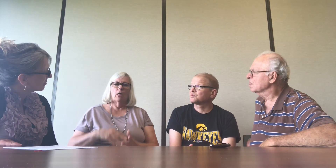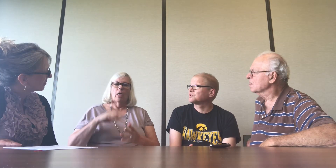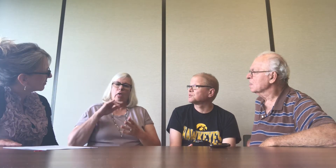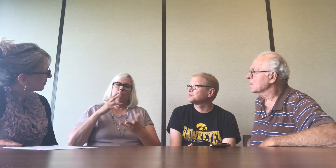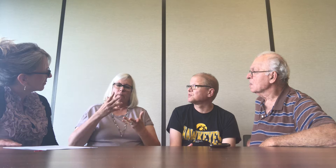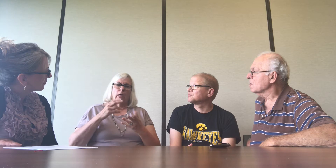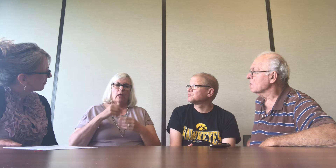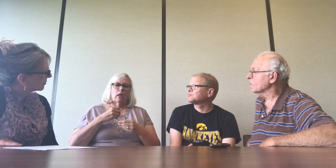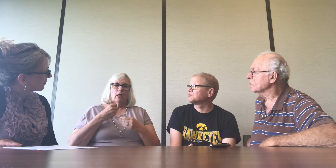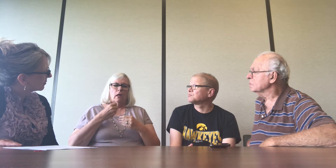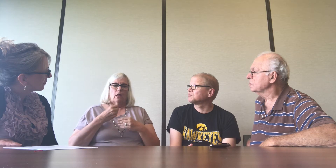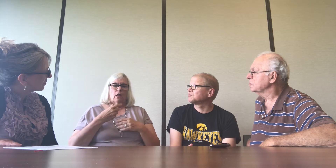of?